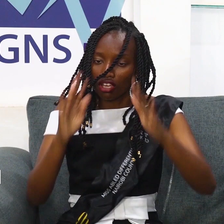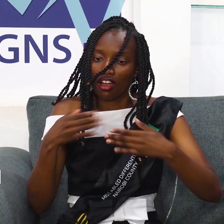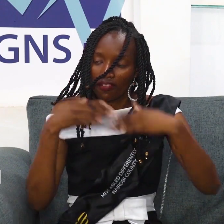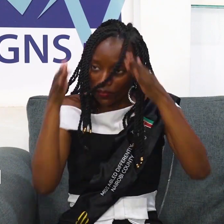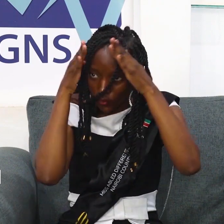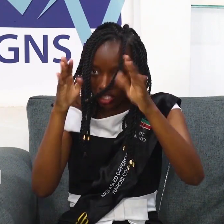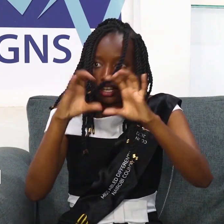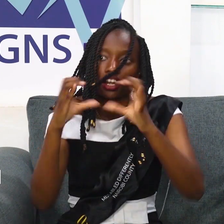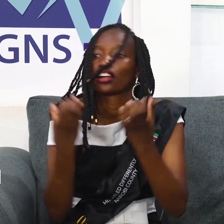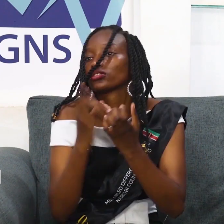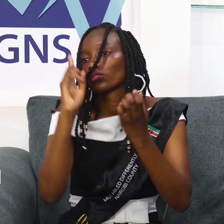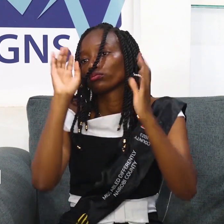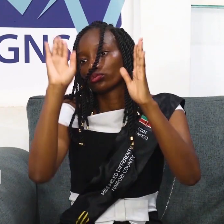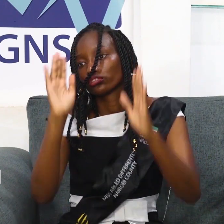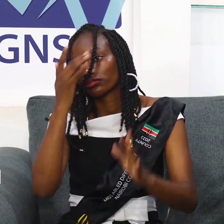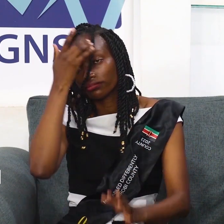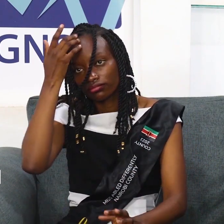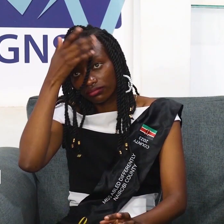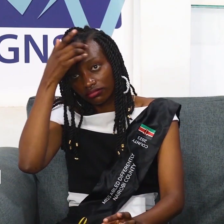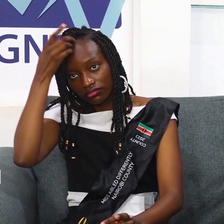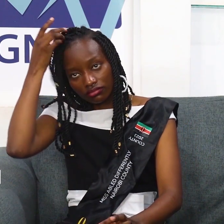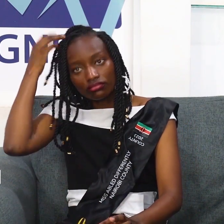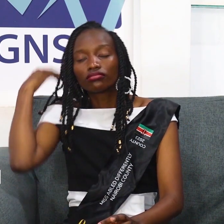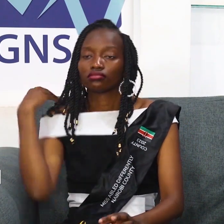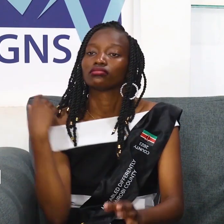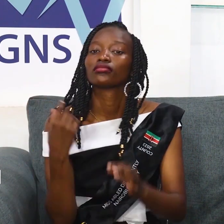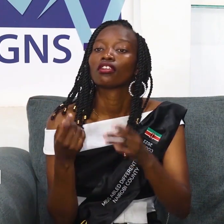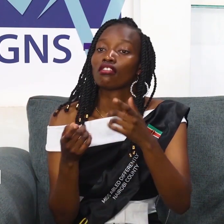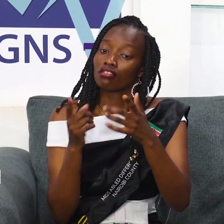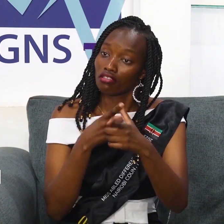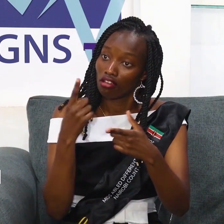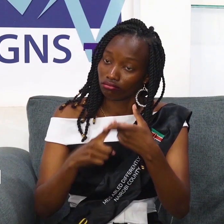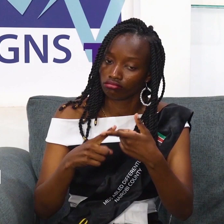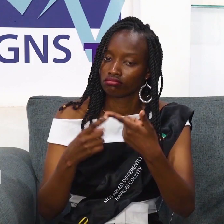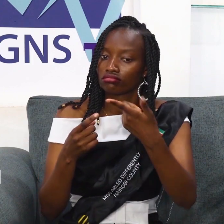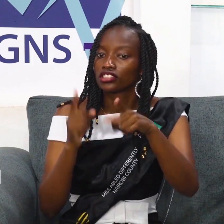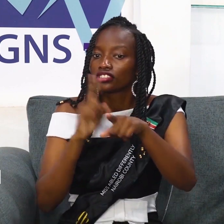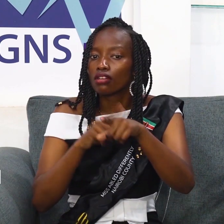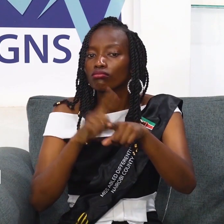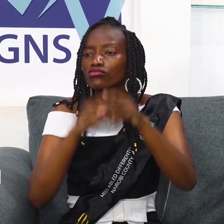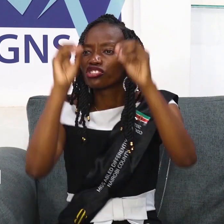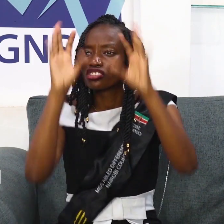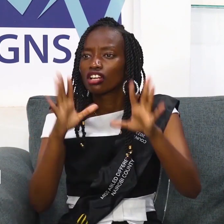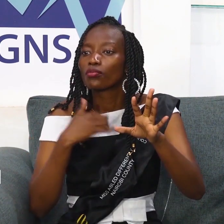getting to interact so well. So I really have focused on improving the class system in school, and of